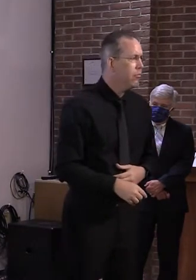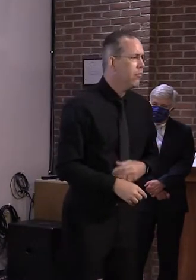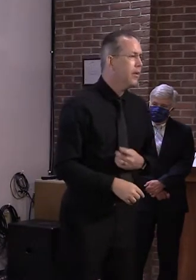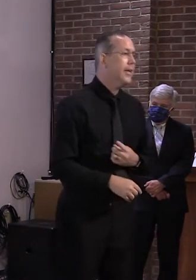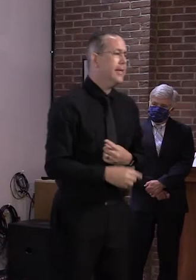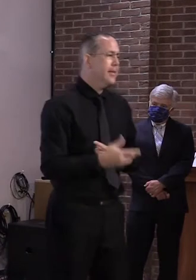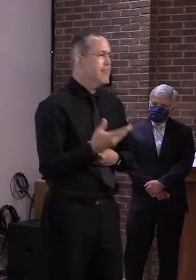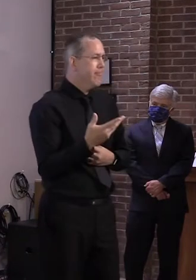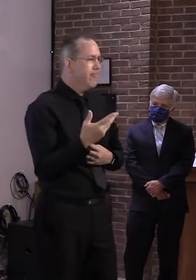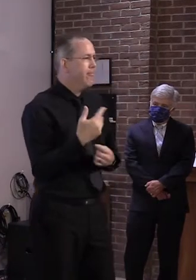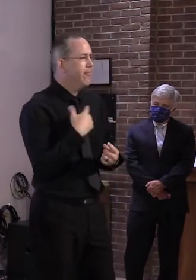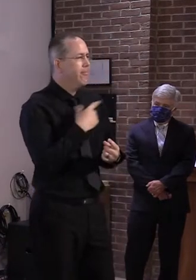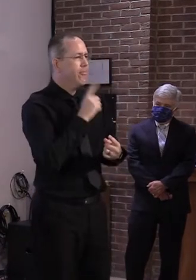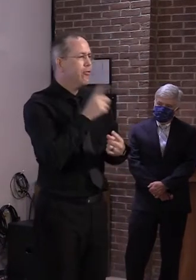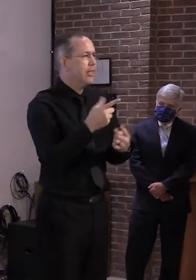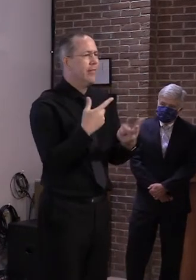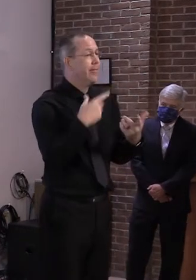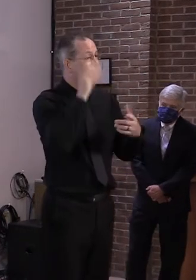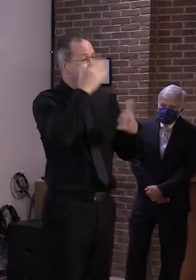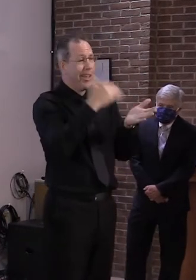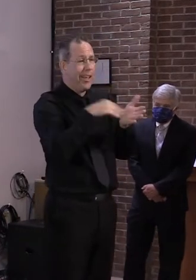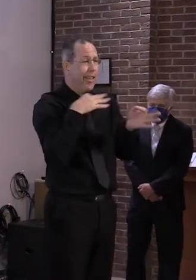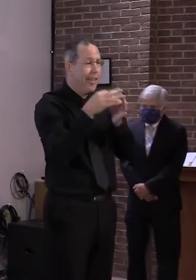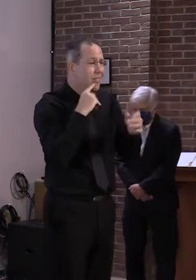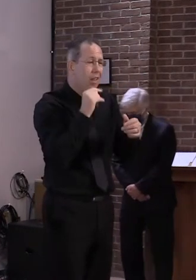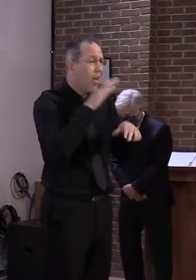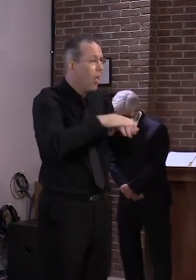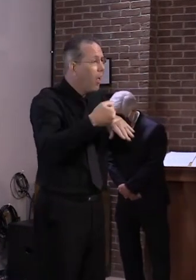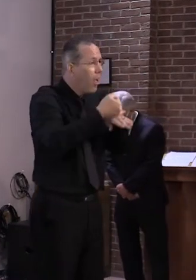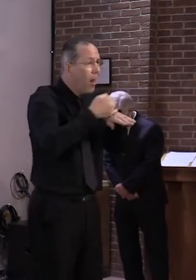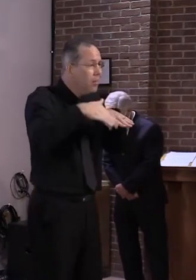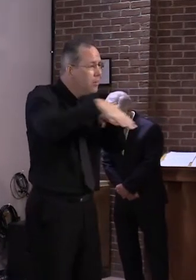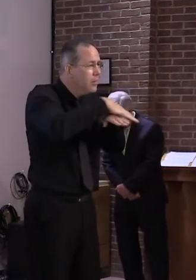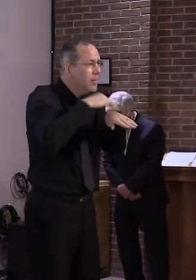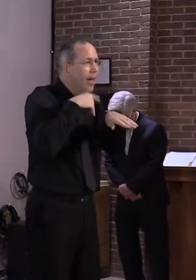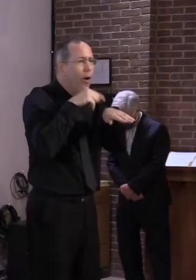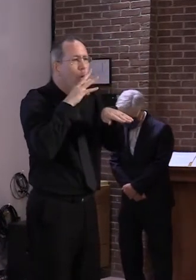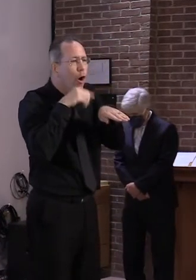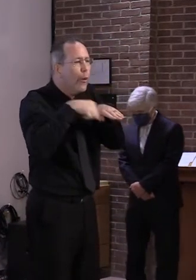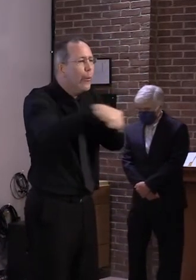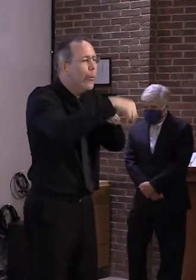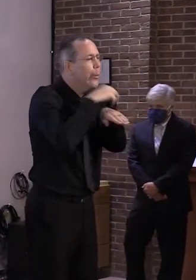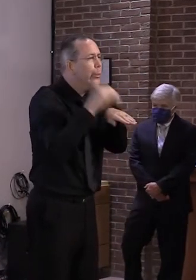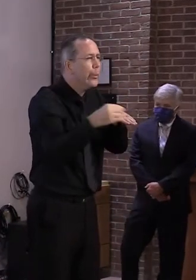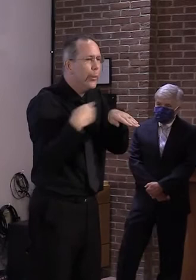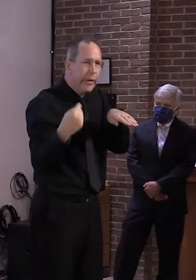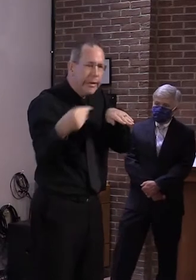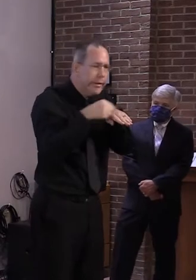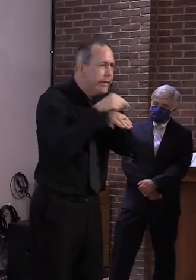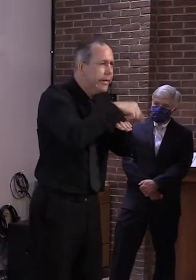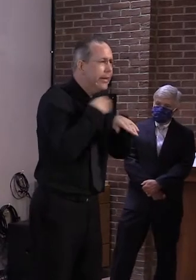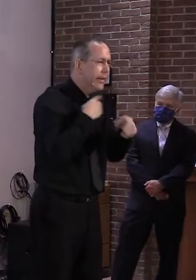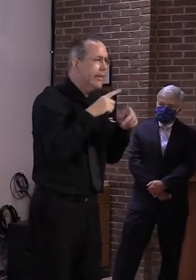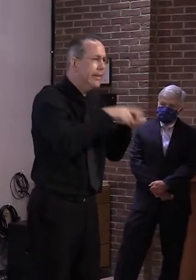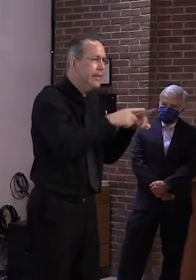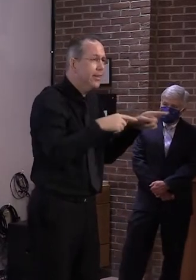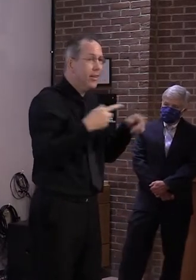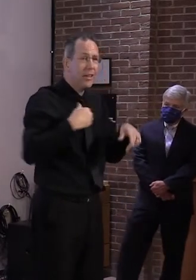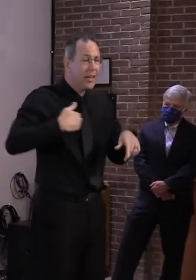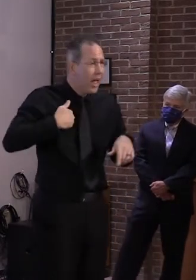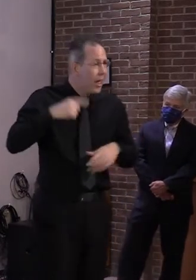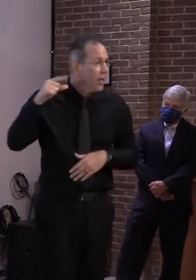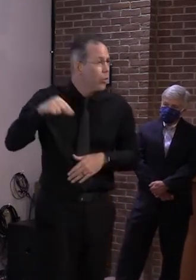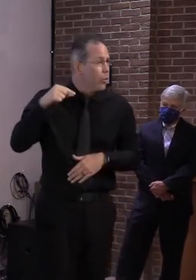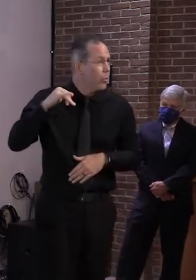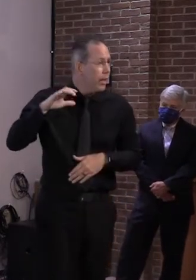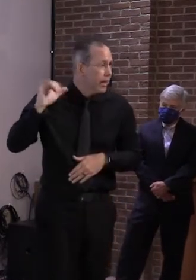of the states, and Quebec in particular, and Canada. Looking forward to them, to the border opening back up